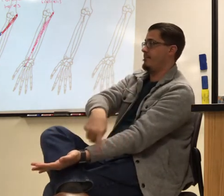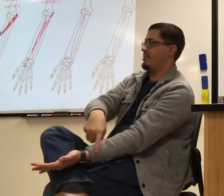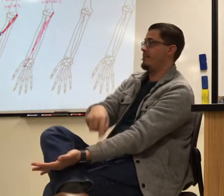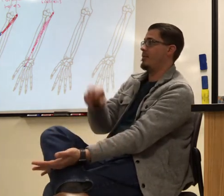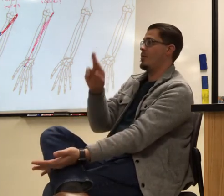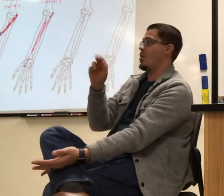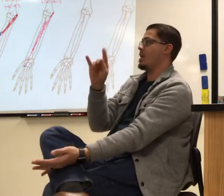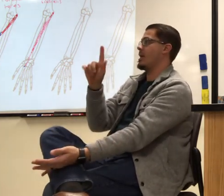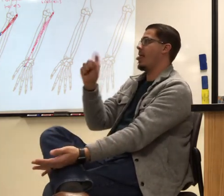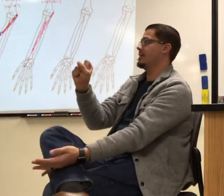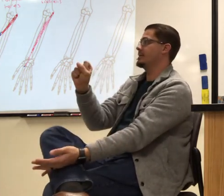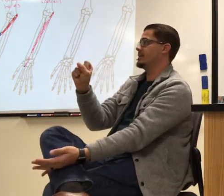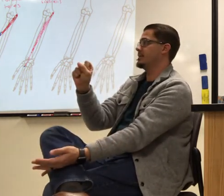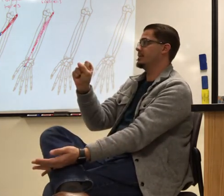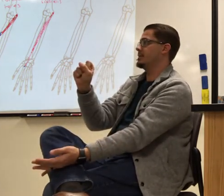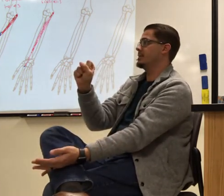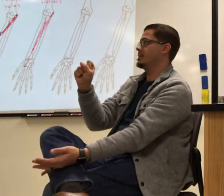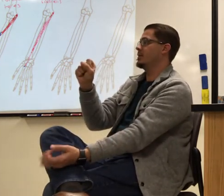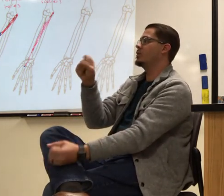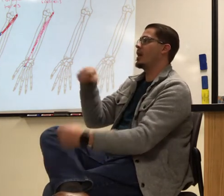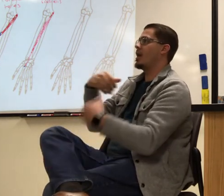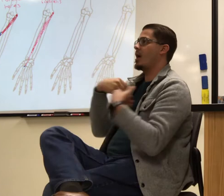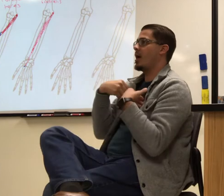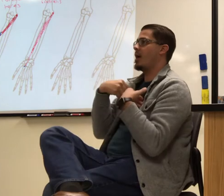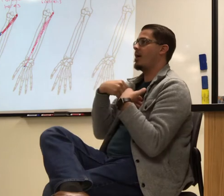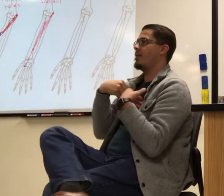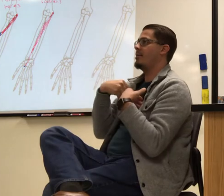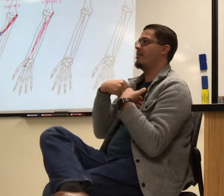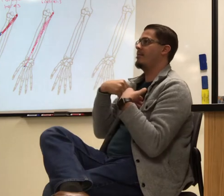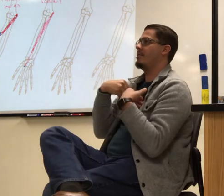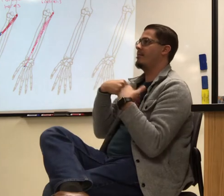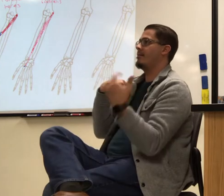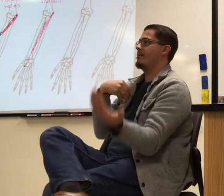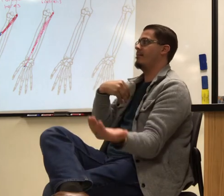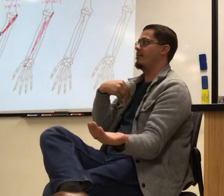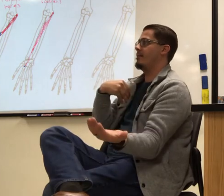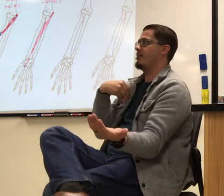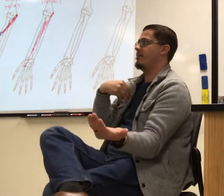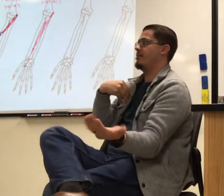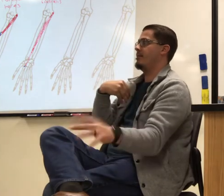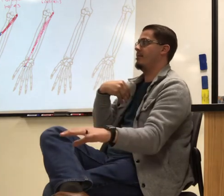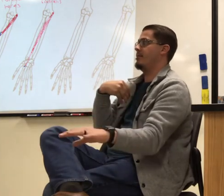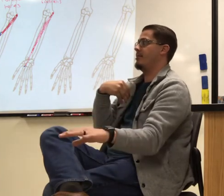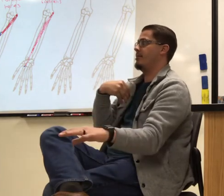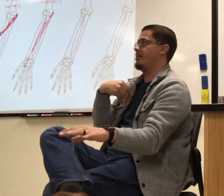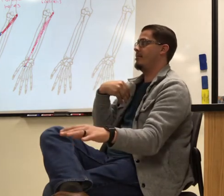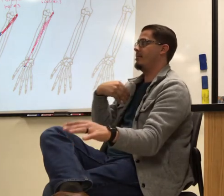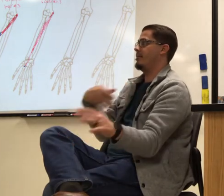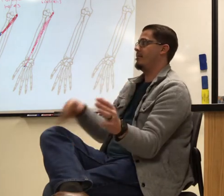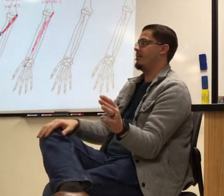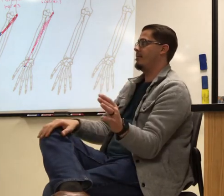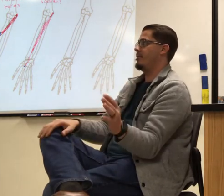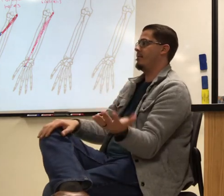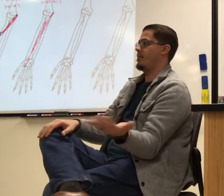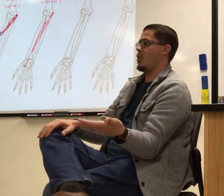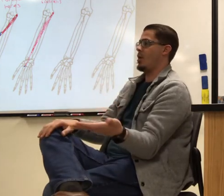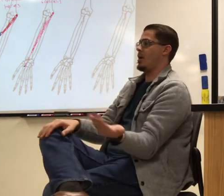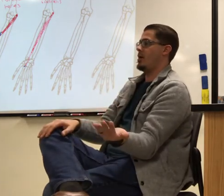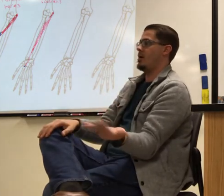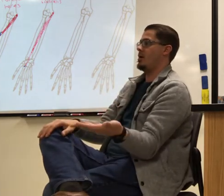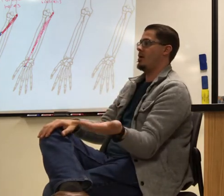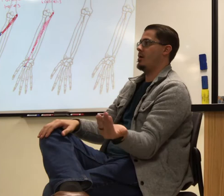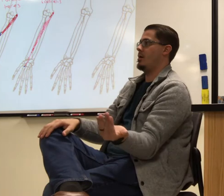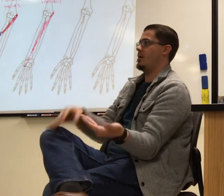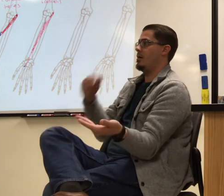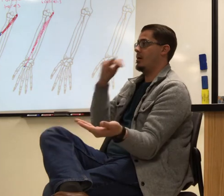say you can have abduction or adduction of the wrist. Abduct, adduct. But if